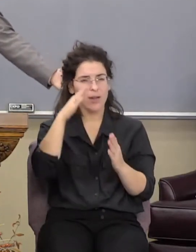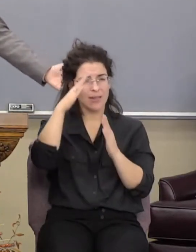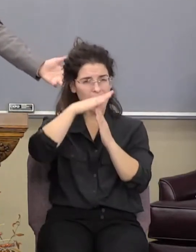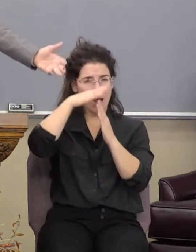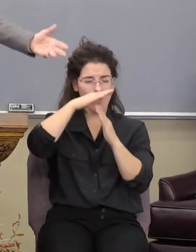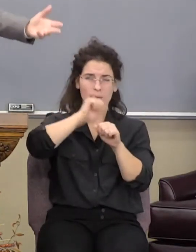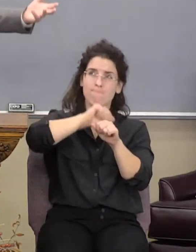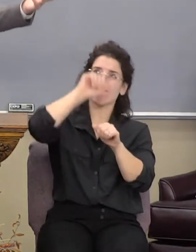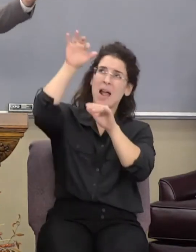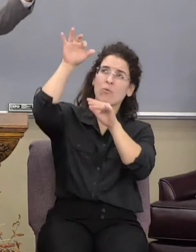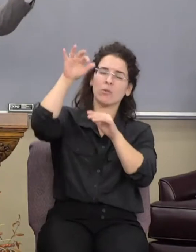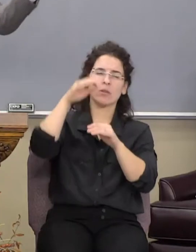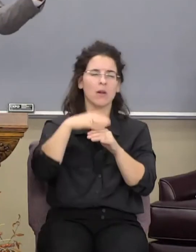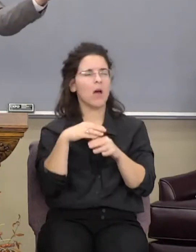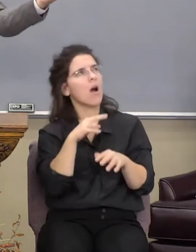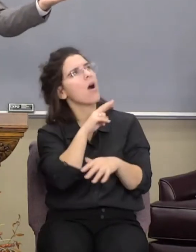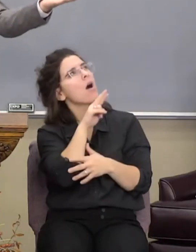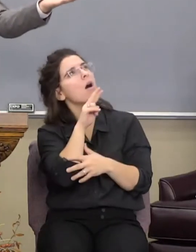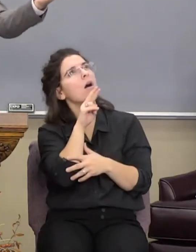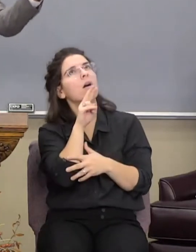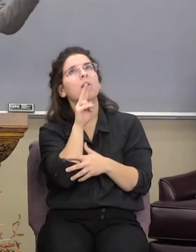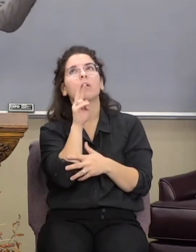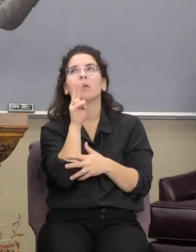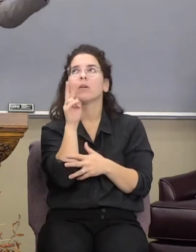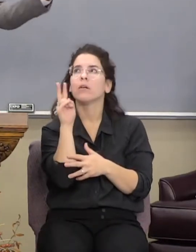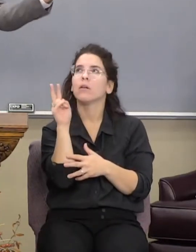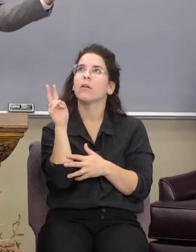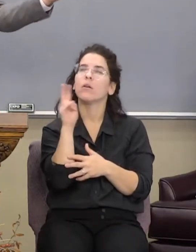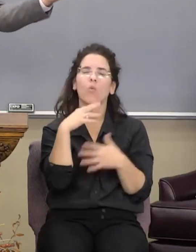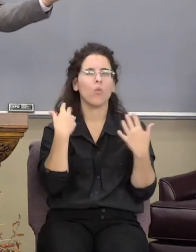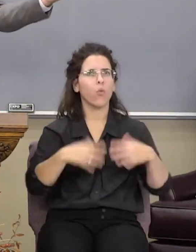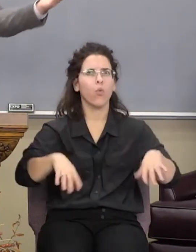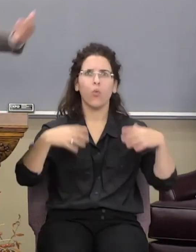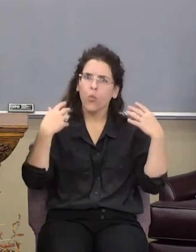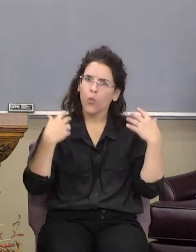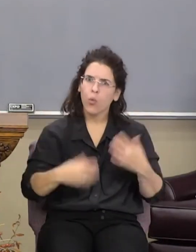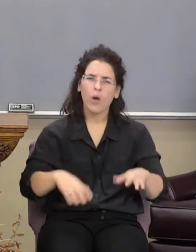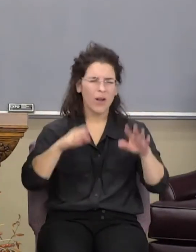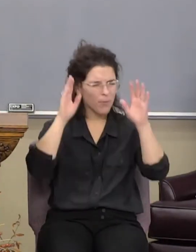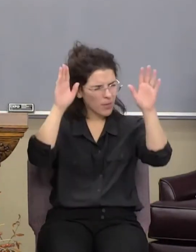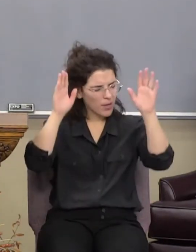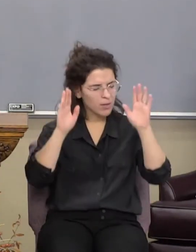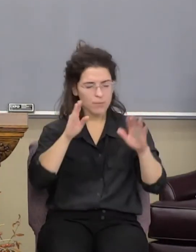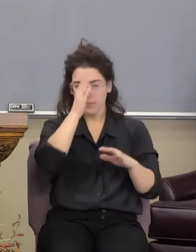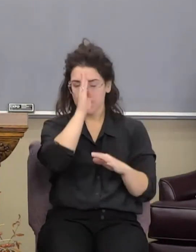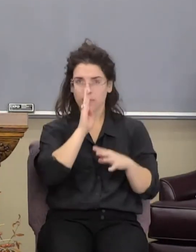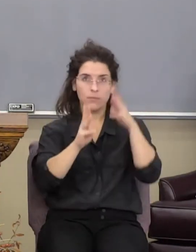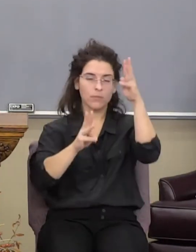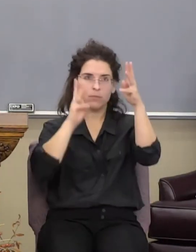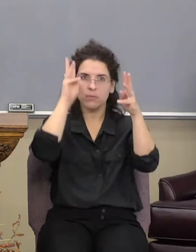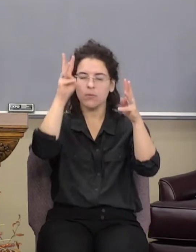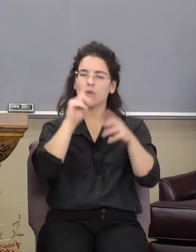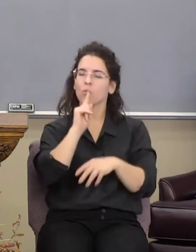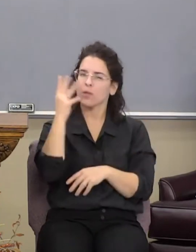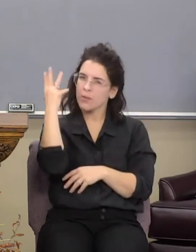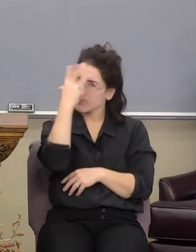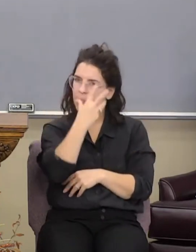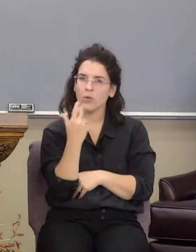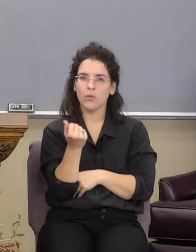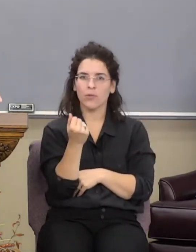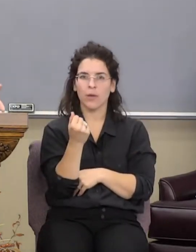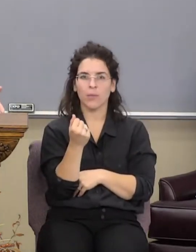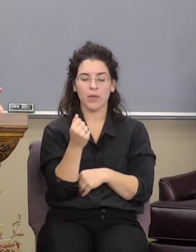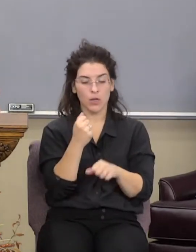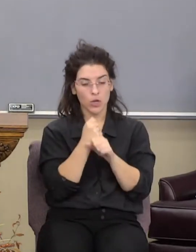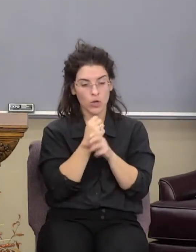that mountain, and I'm just awed by the splendor of God's creation. It's beautiful. It wreaked havoc